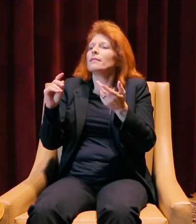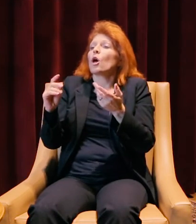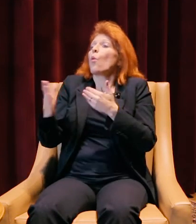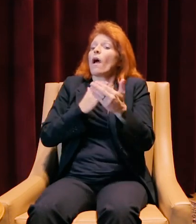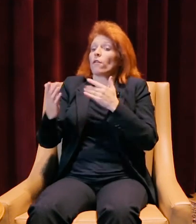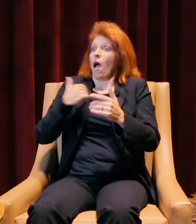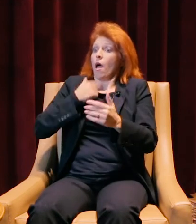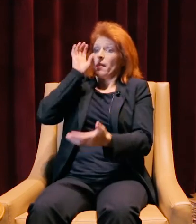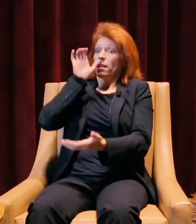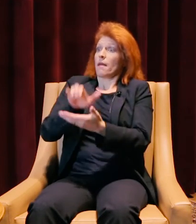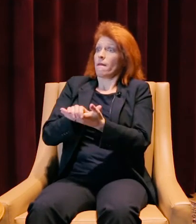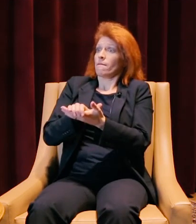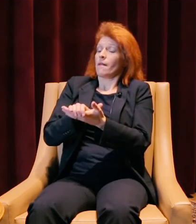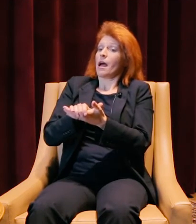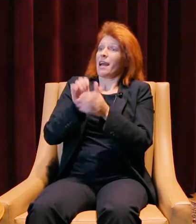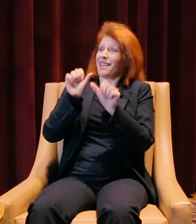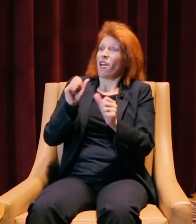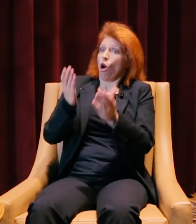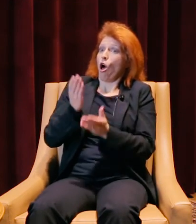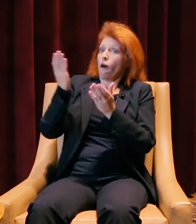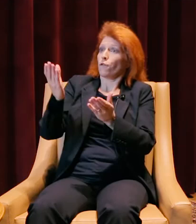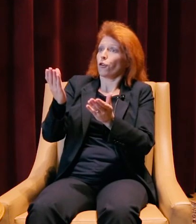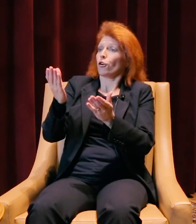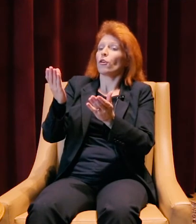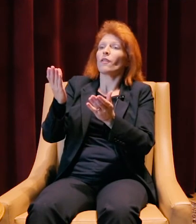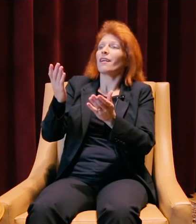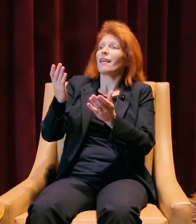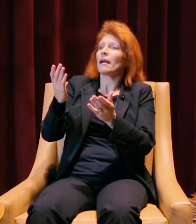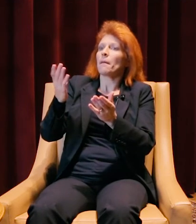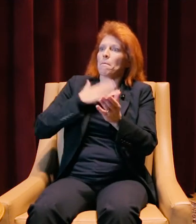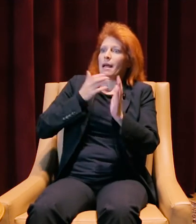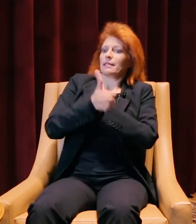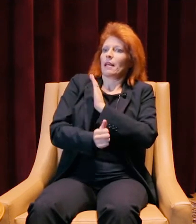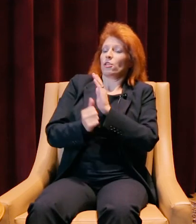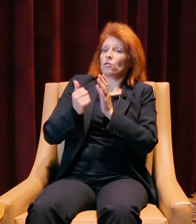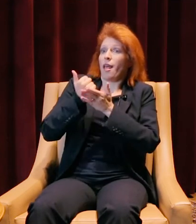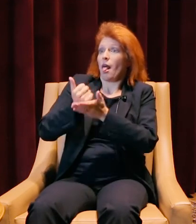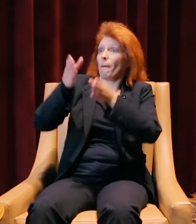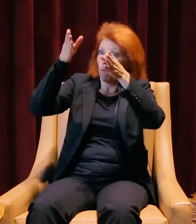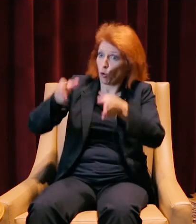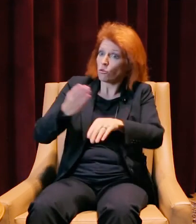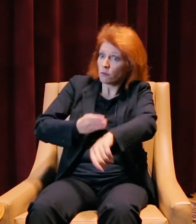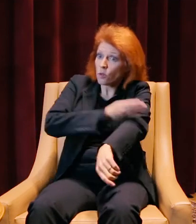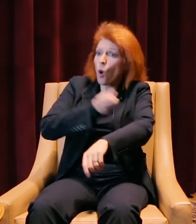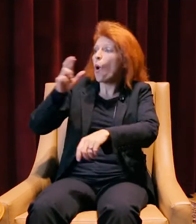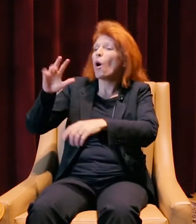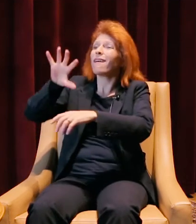anything I believe that I can offer in terms of helping an individual become better or the companies that I'm